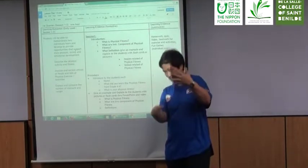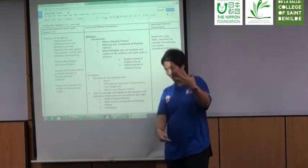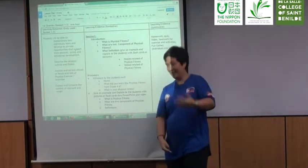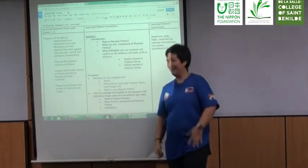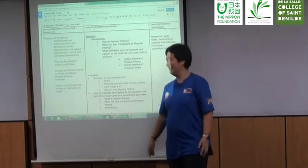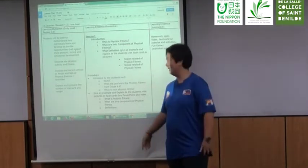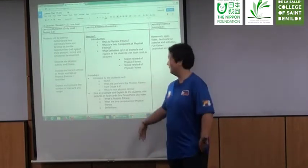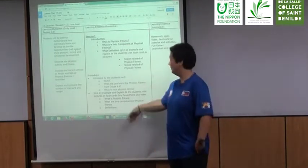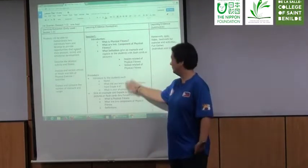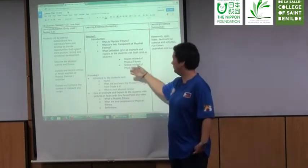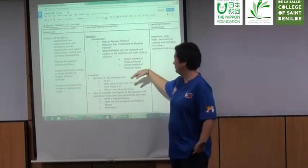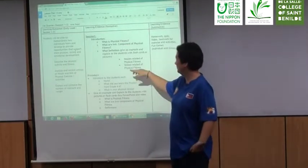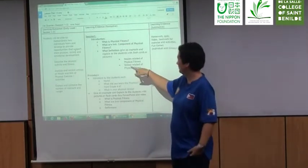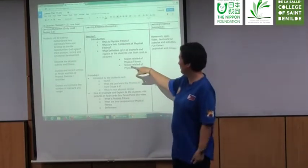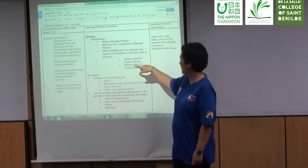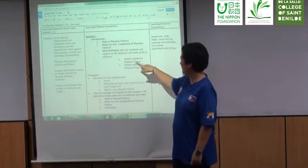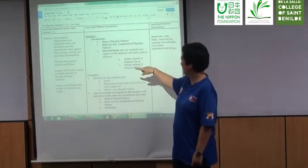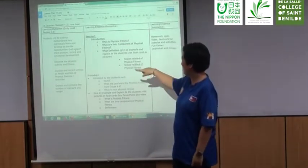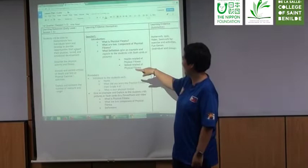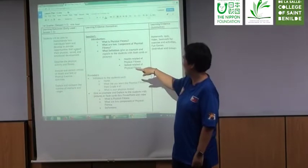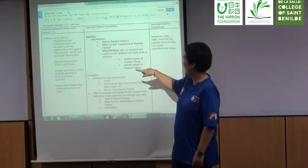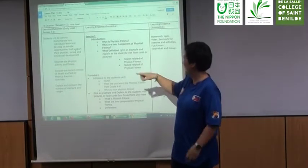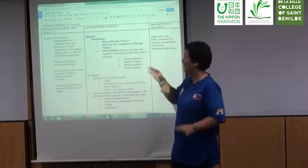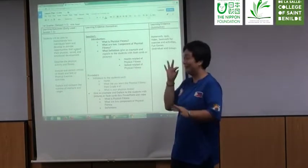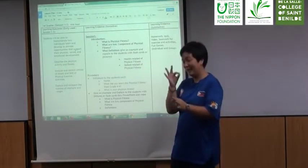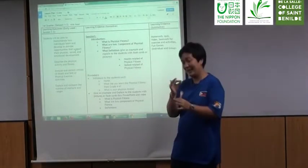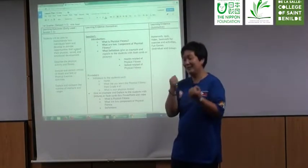we'll understand what that means.